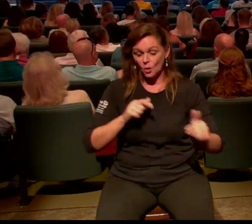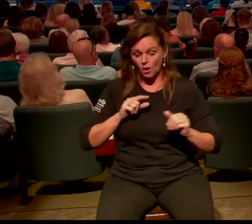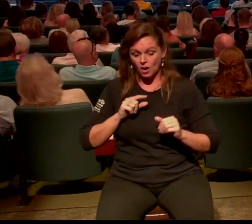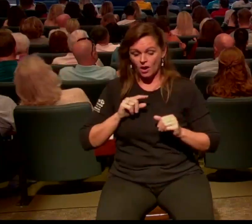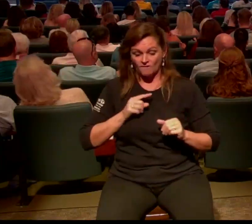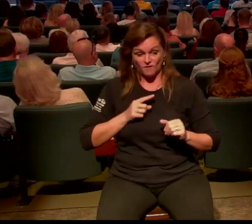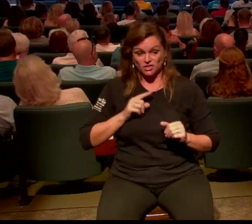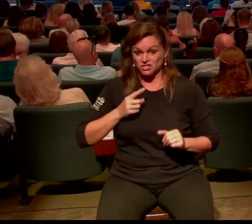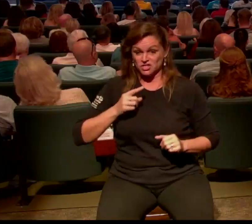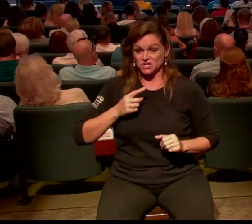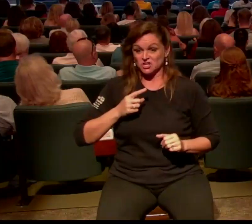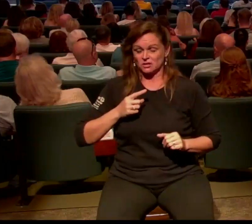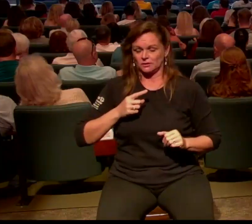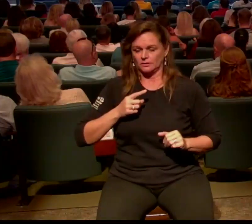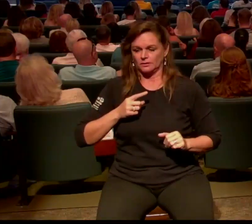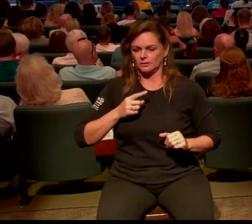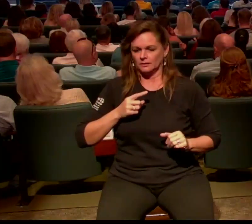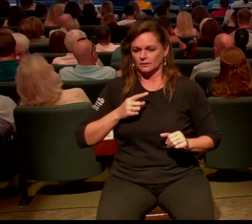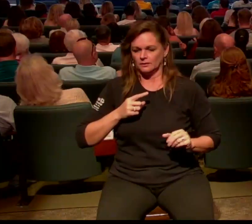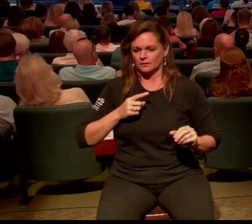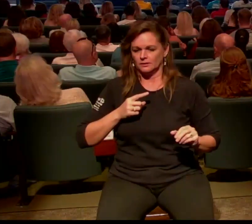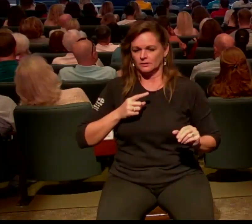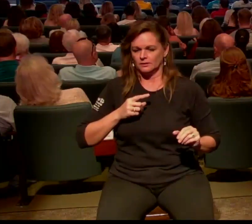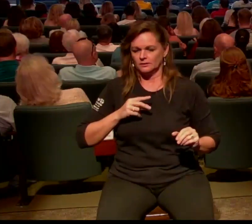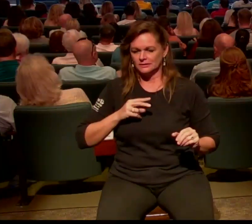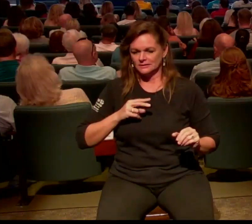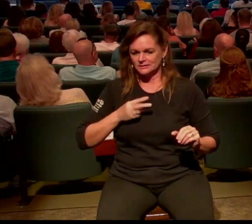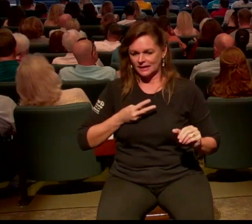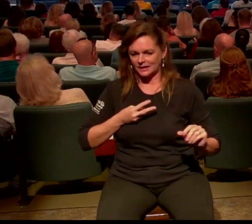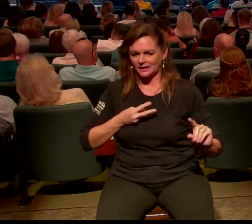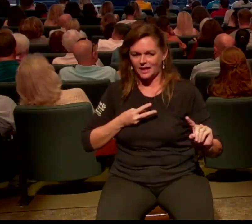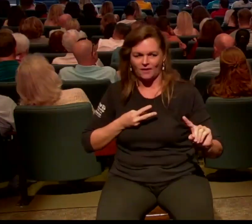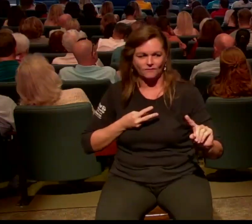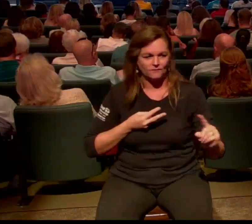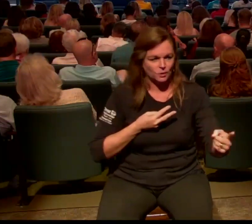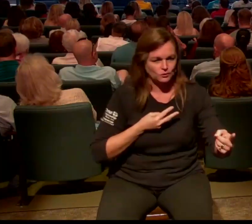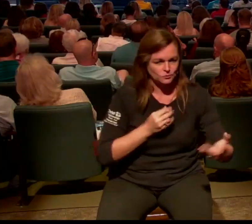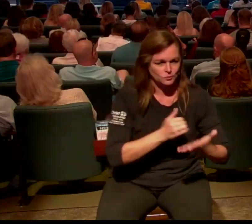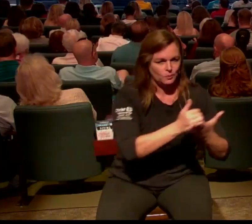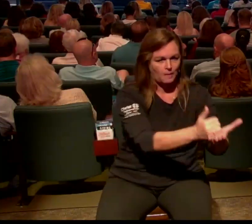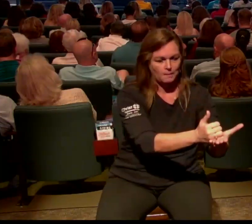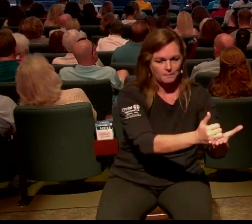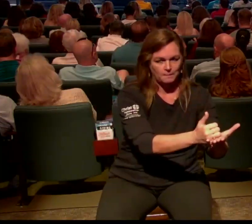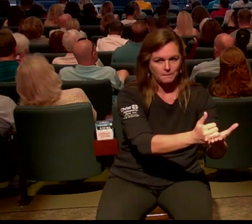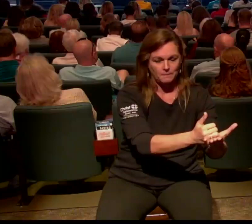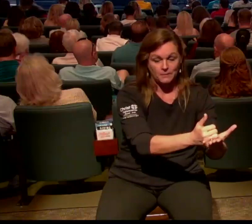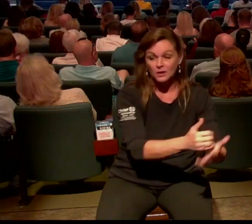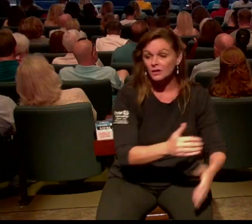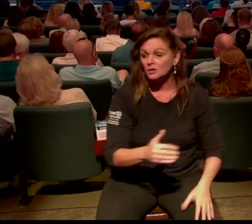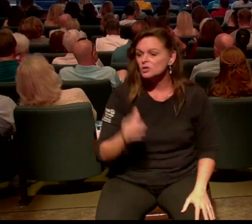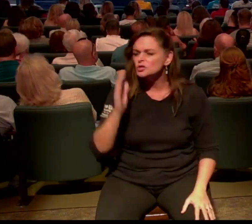How many of you know somebody that's just kind of full of themselves?